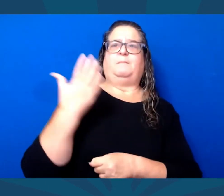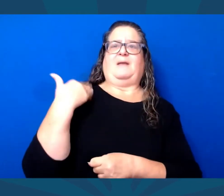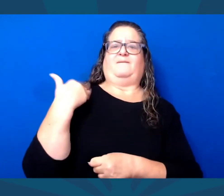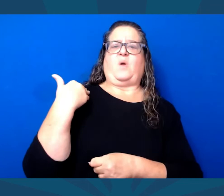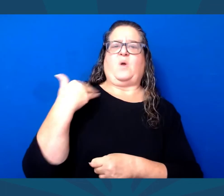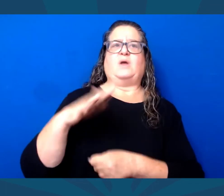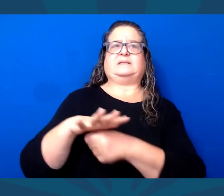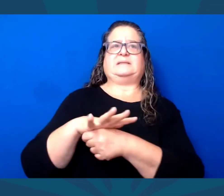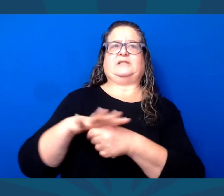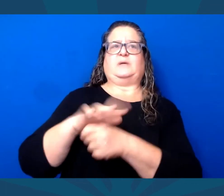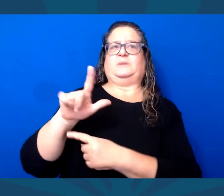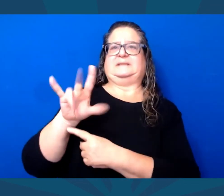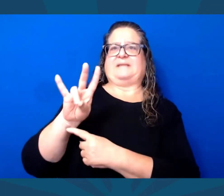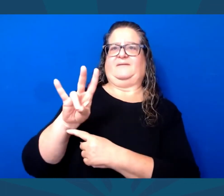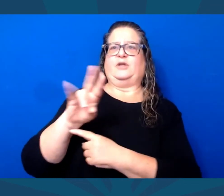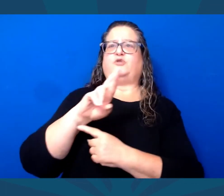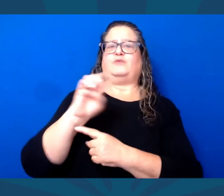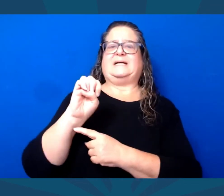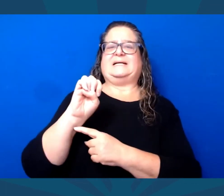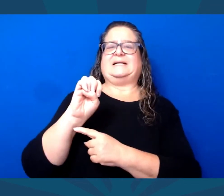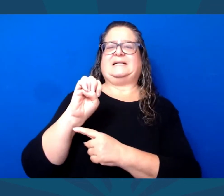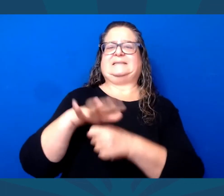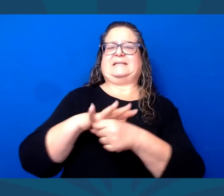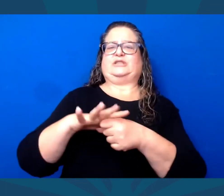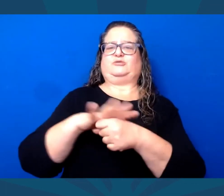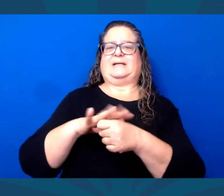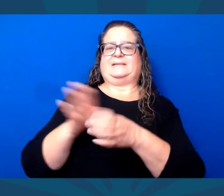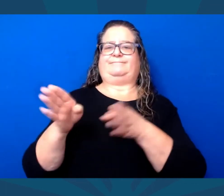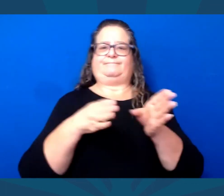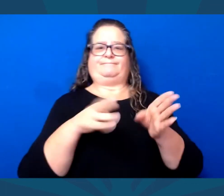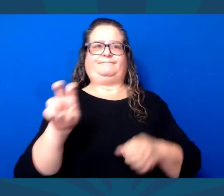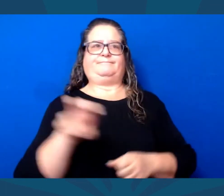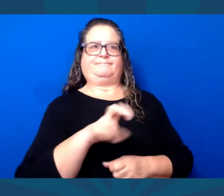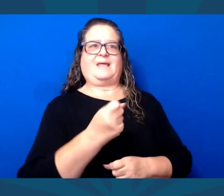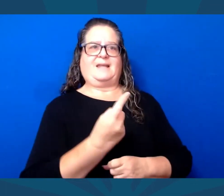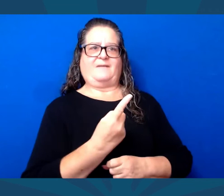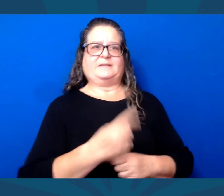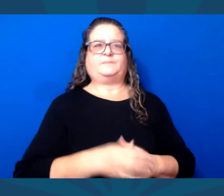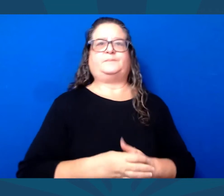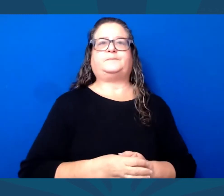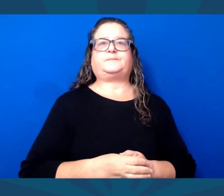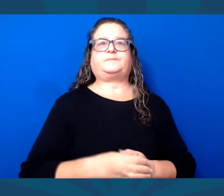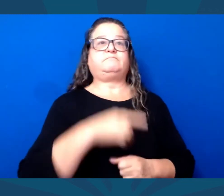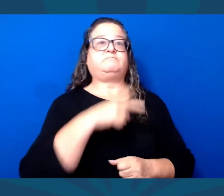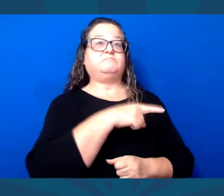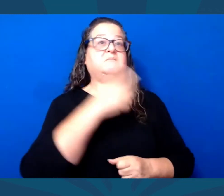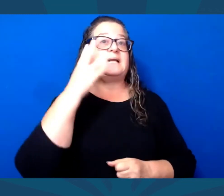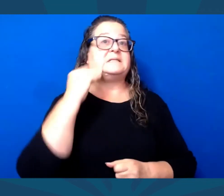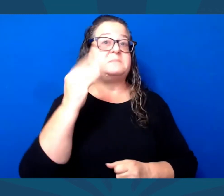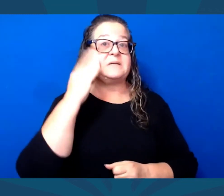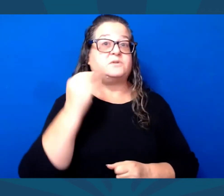District 11, redistricted from Legislative District 27, Shams has